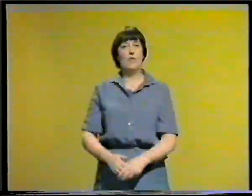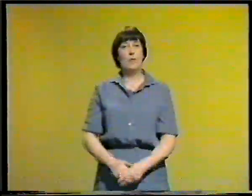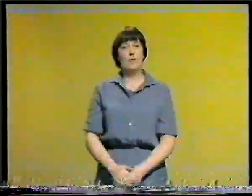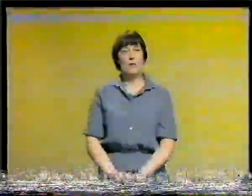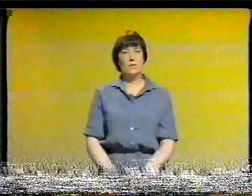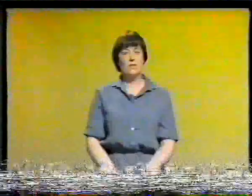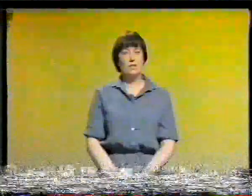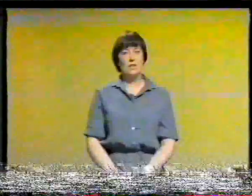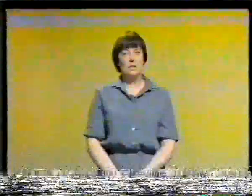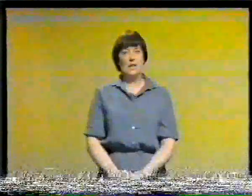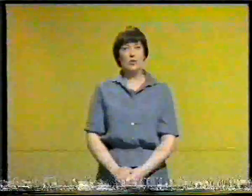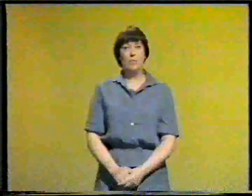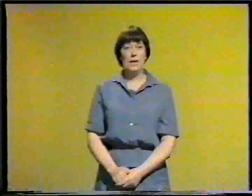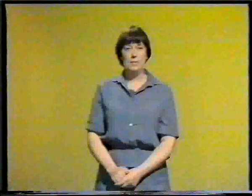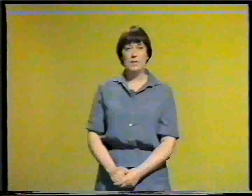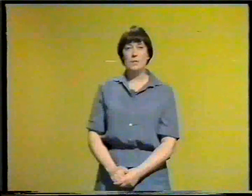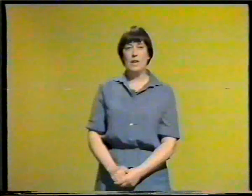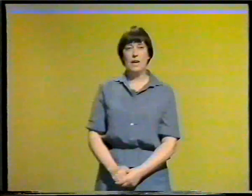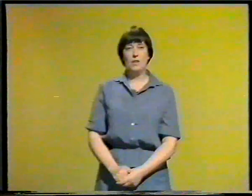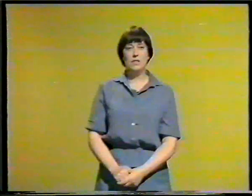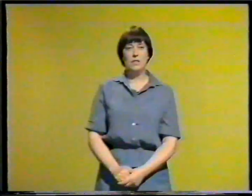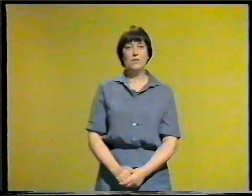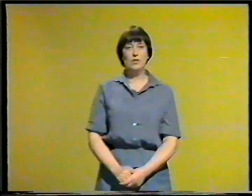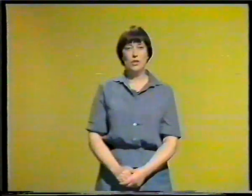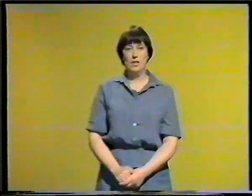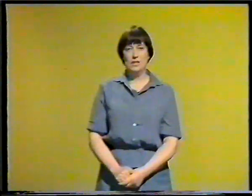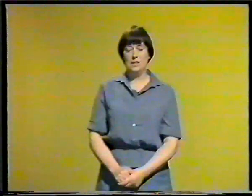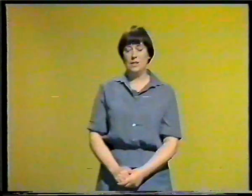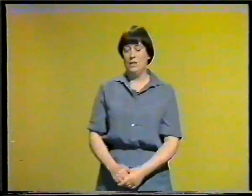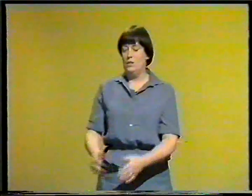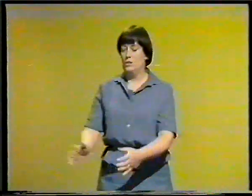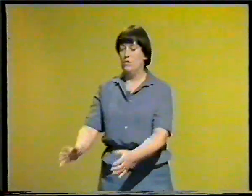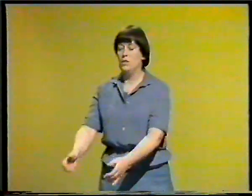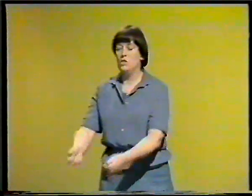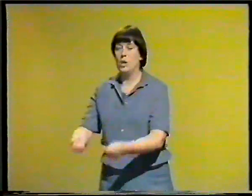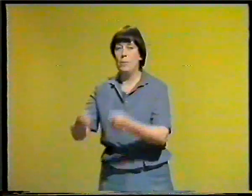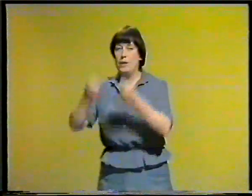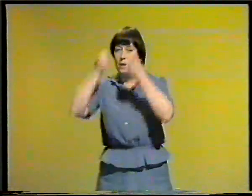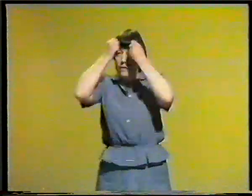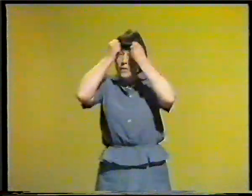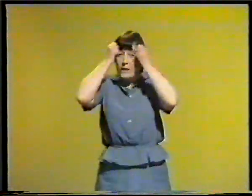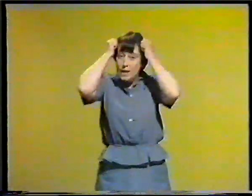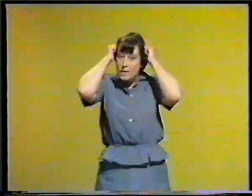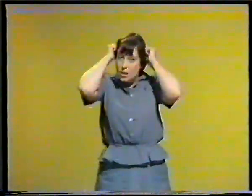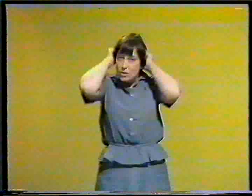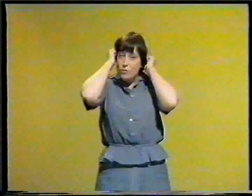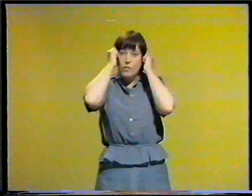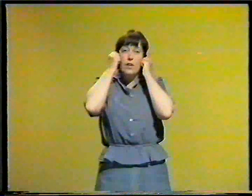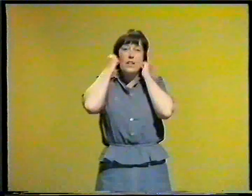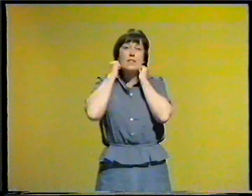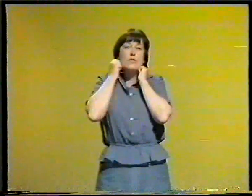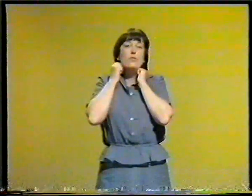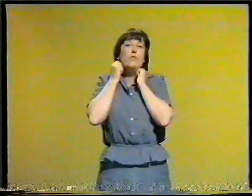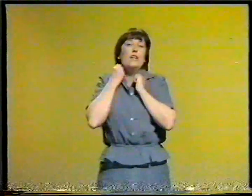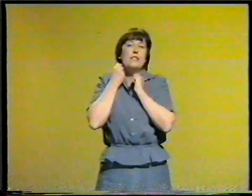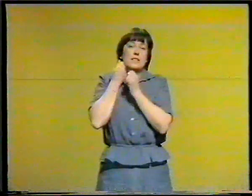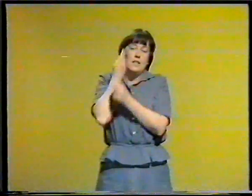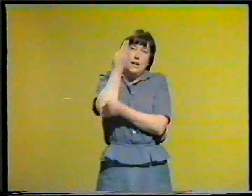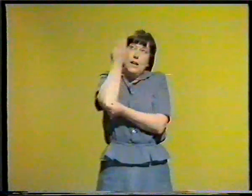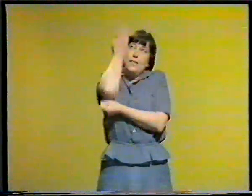way round? And your mind must be accurate enough to show this. Now if it's a jumper that the head goes over through first, and then